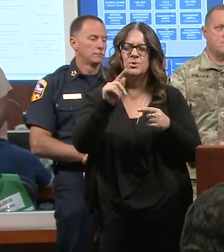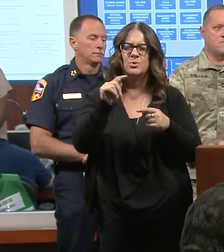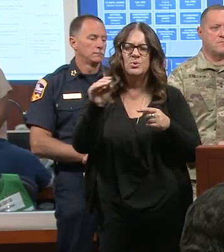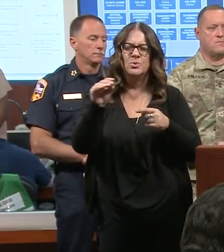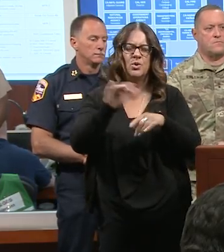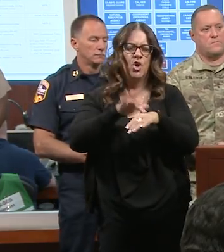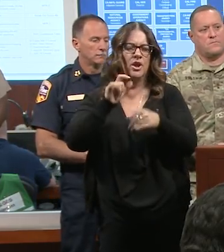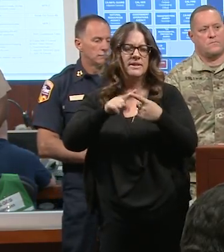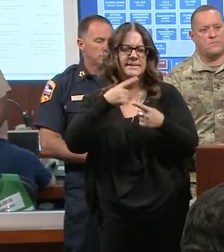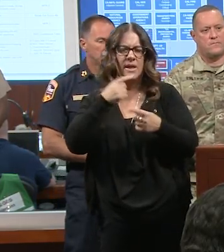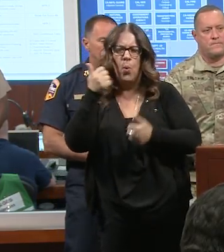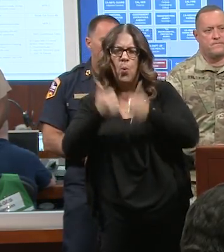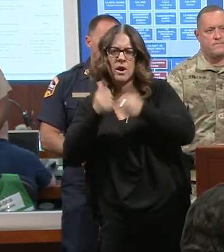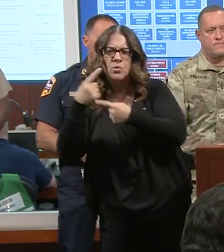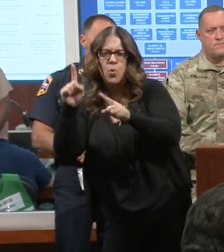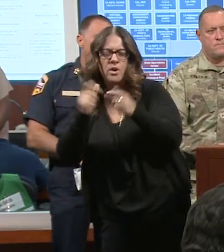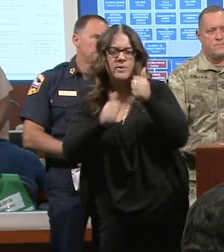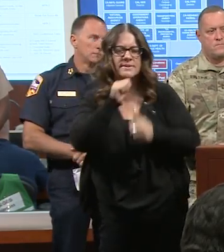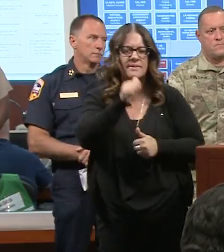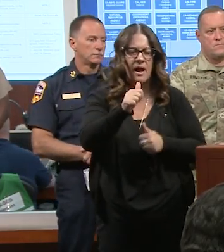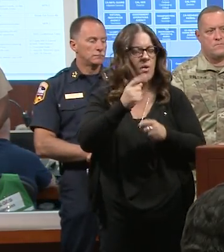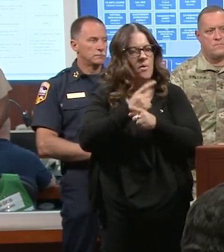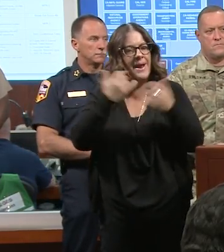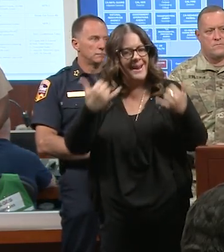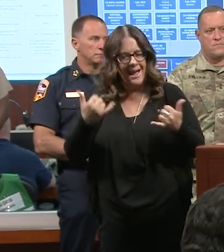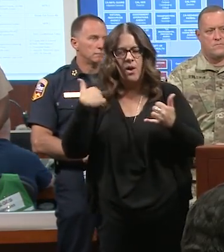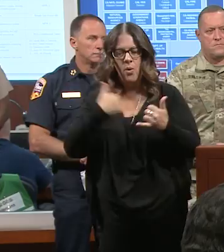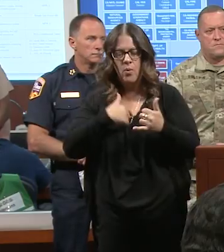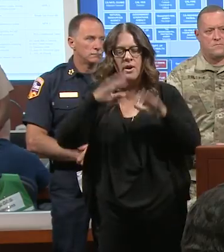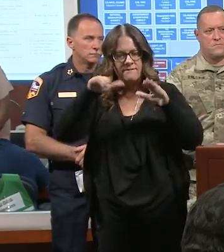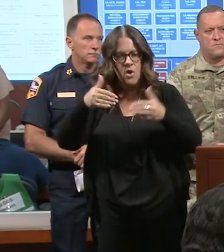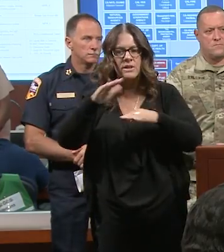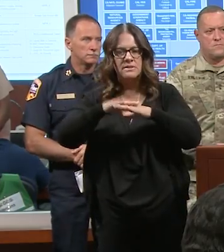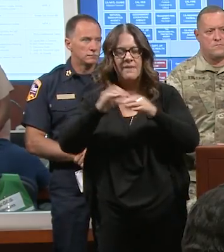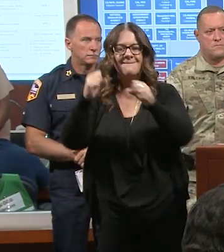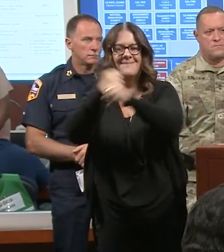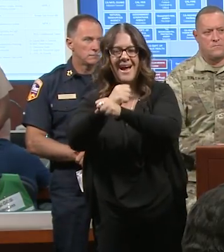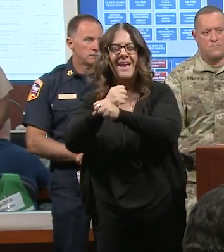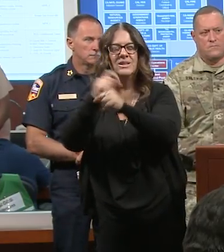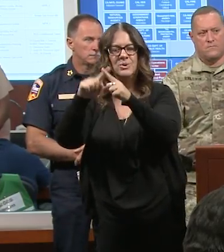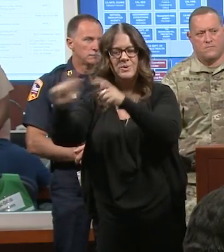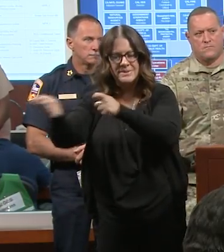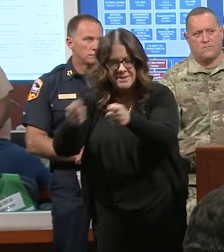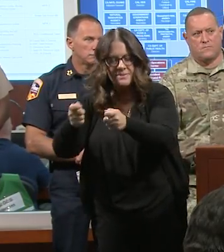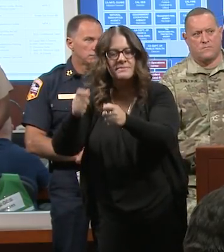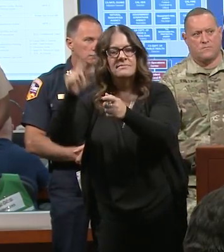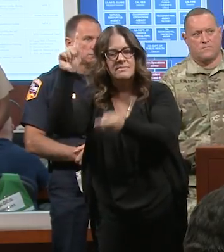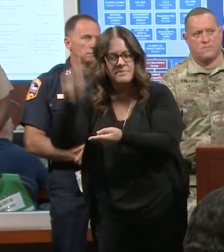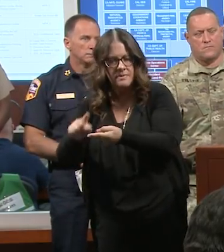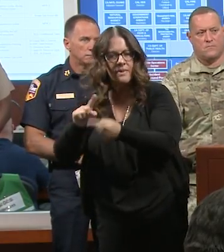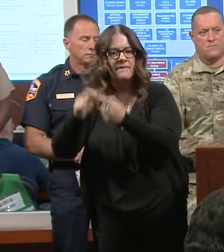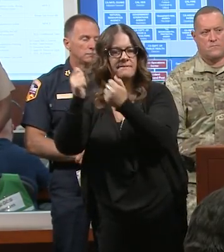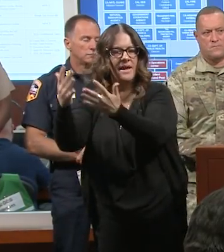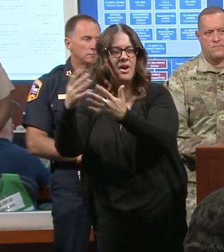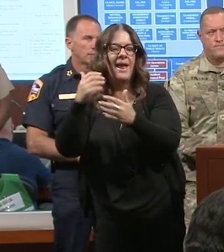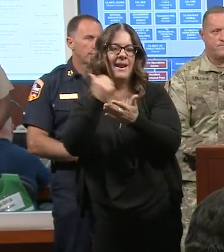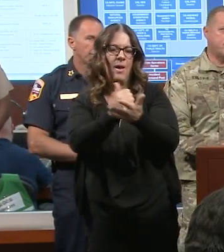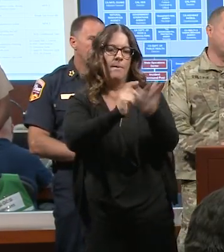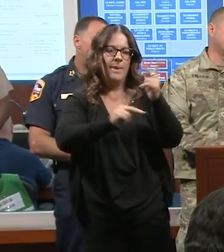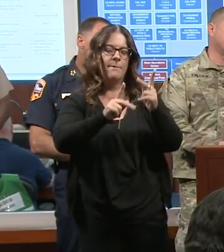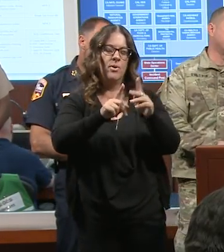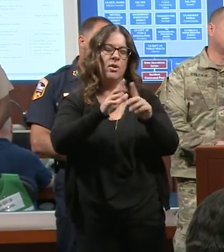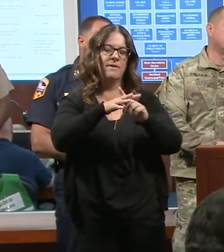worked and what didn't. I think right now it's been the focus of continuing to fight the fire and get the people out of harm's